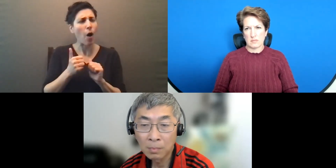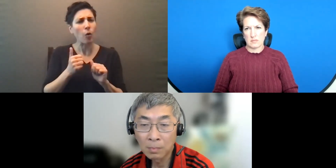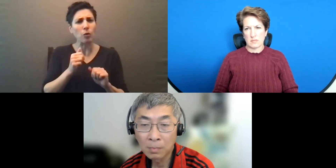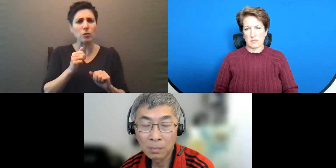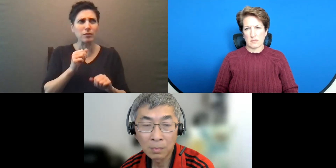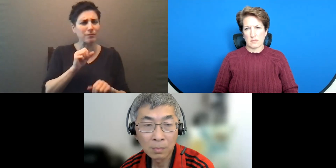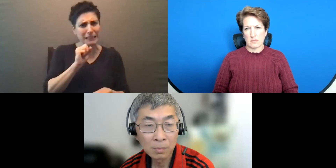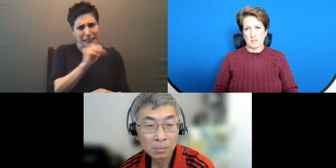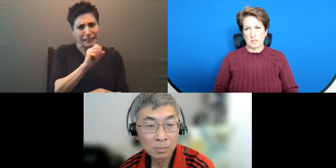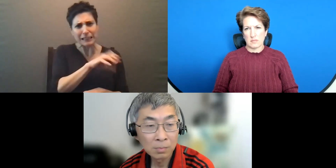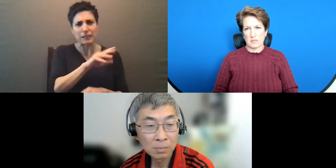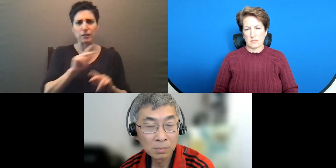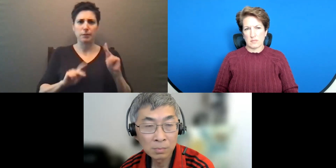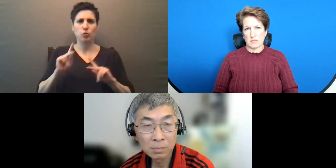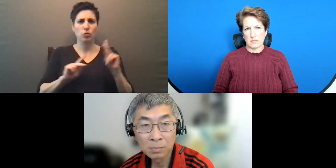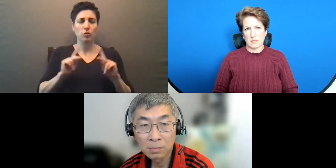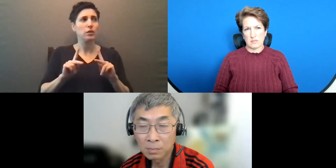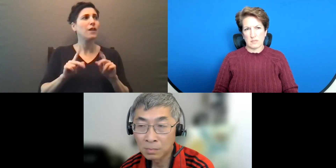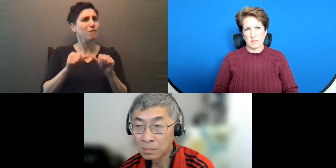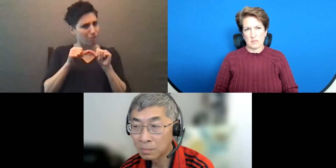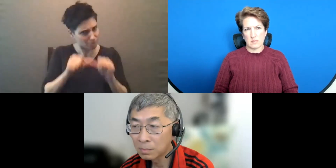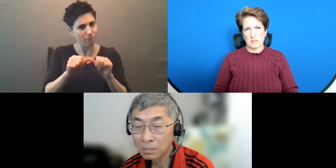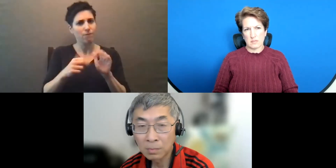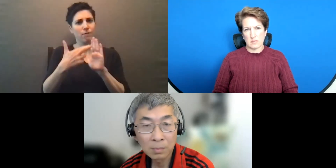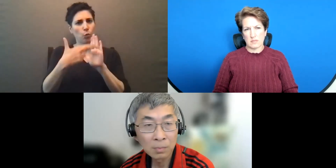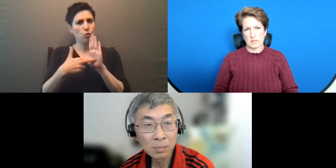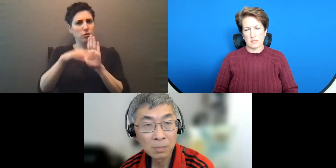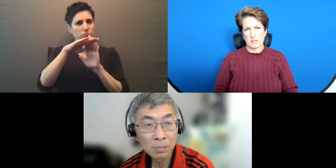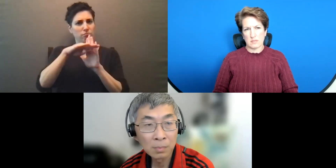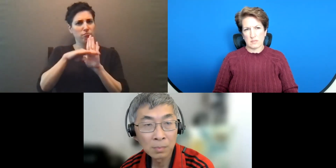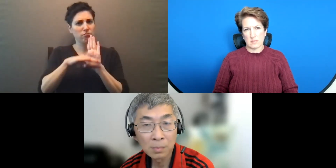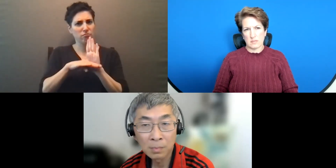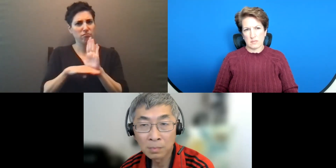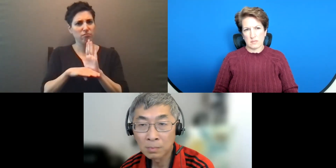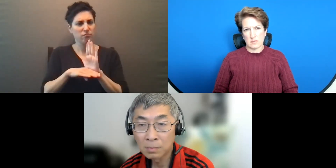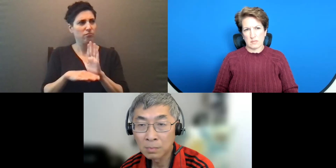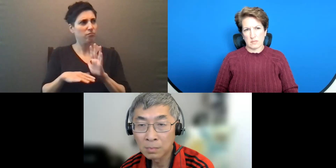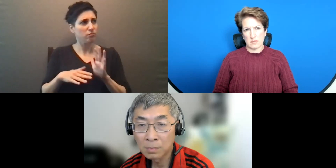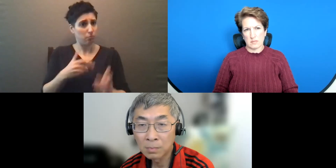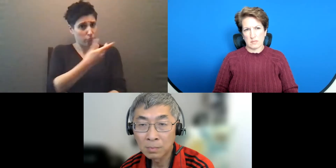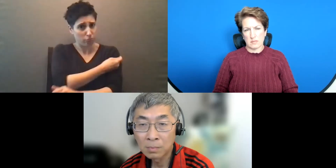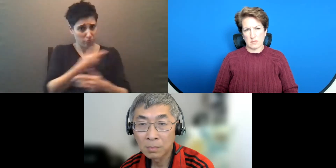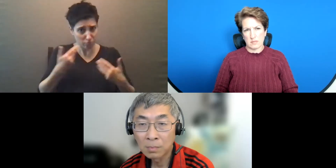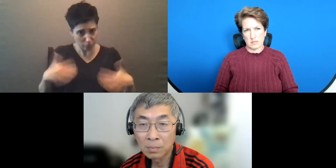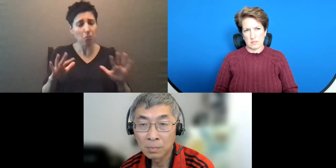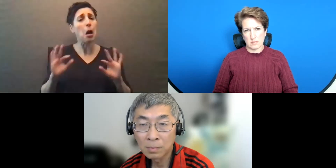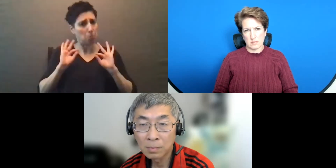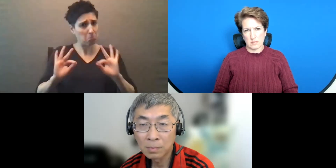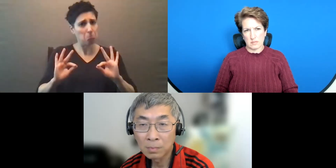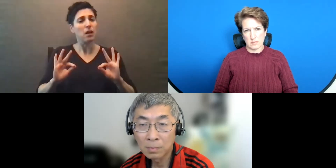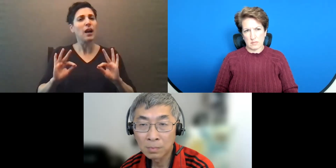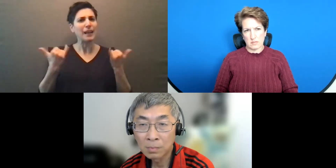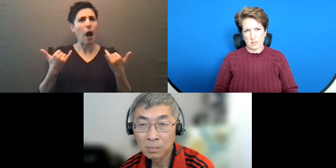for people that they need that information about how we can protect ourselves and society now after